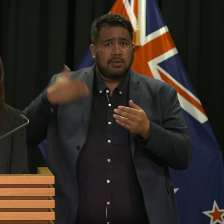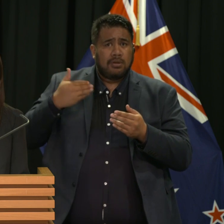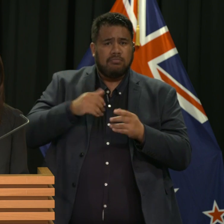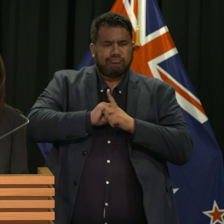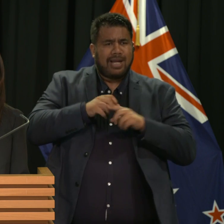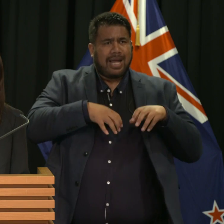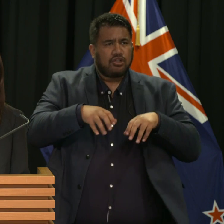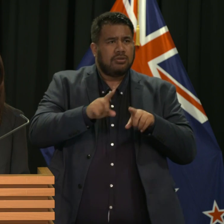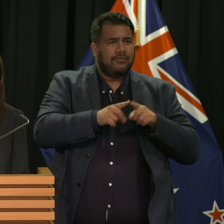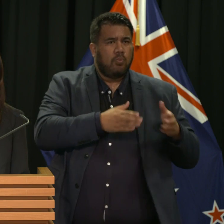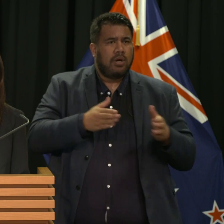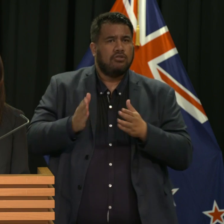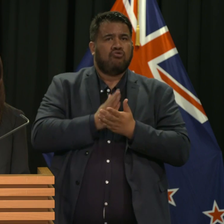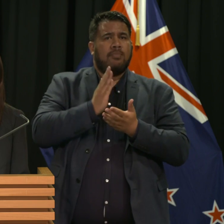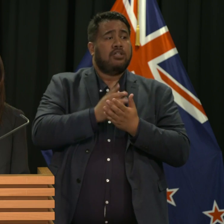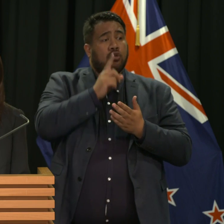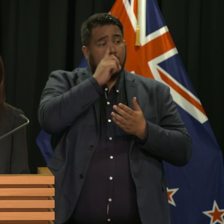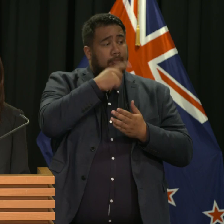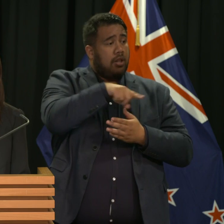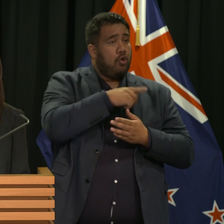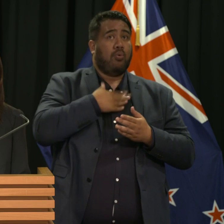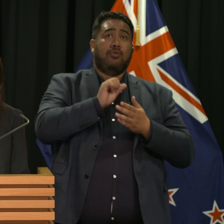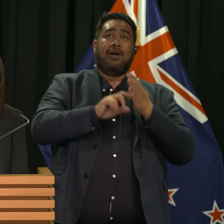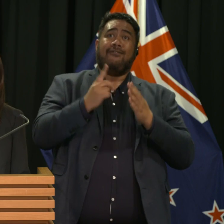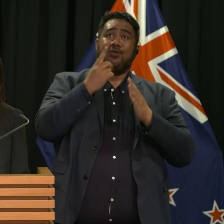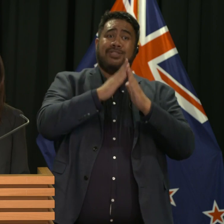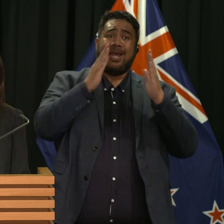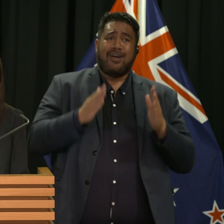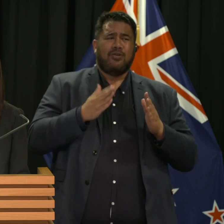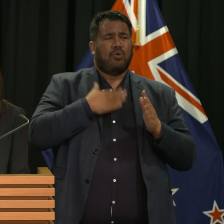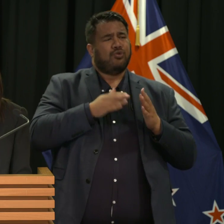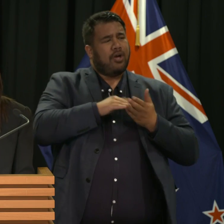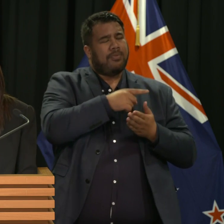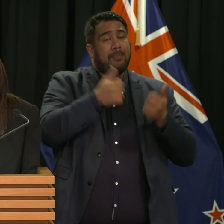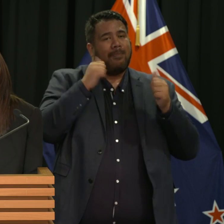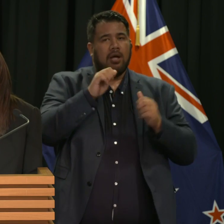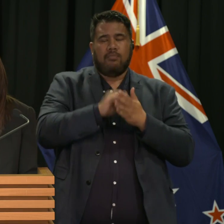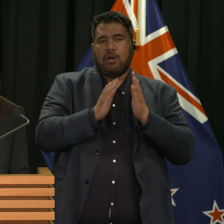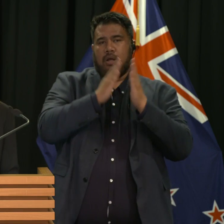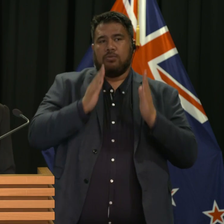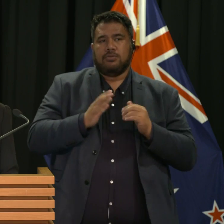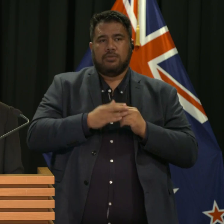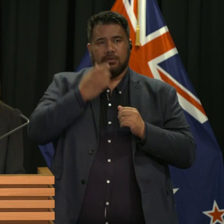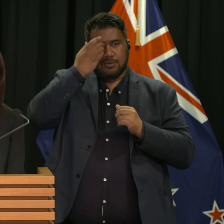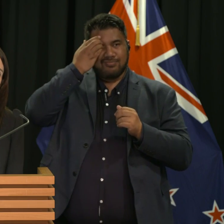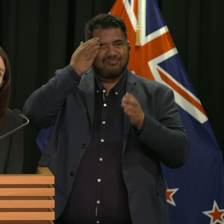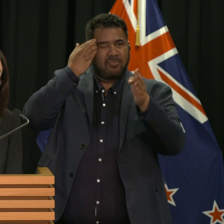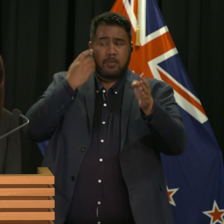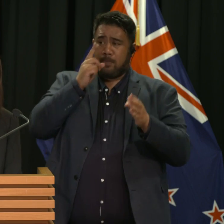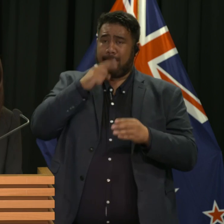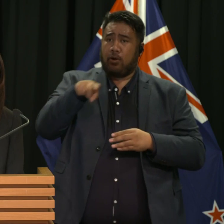trying to gain access for first-home buyers in the next generation to the housing market. The generation is going to feel extremely let down by